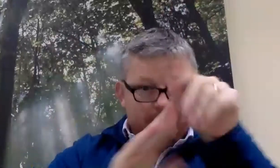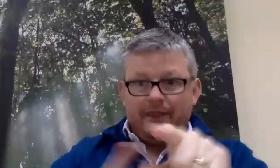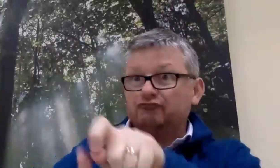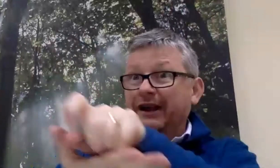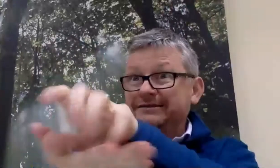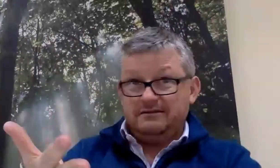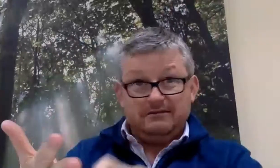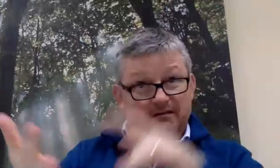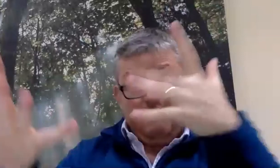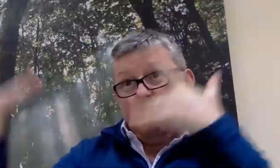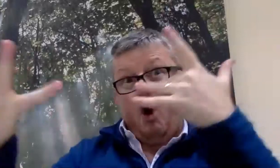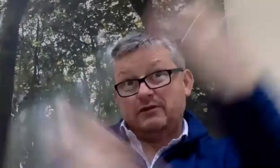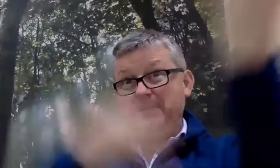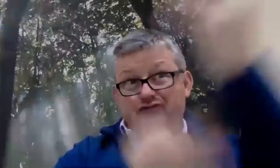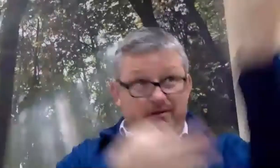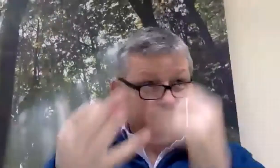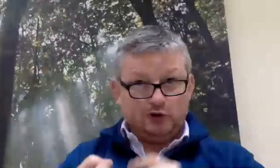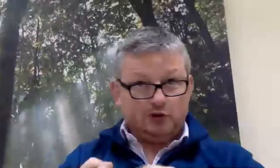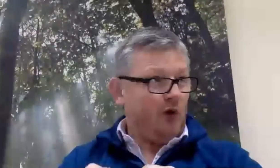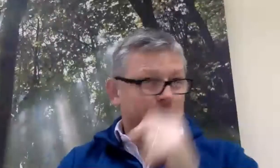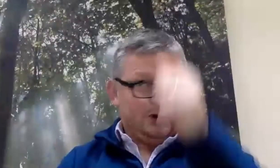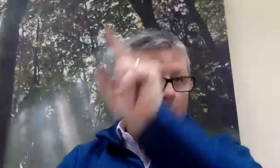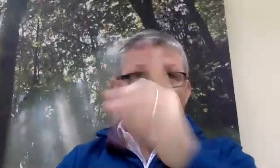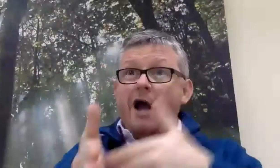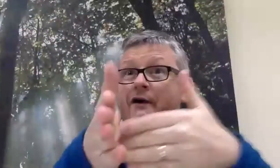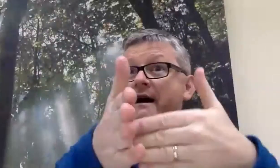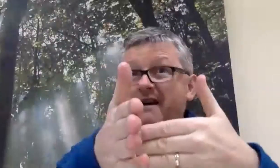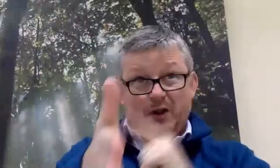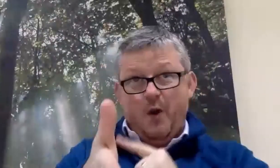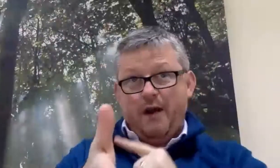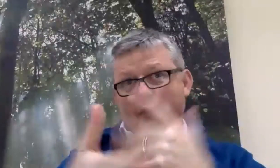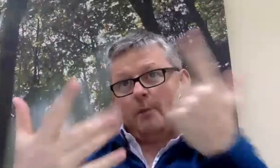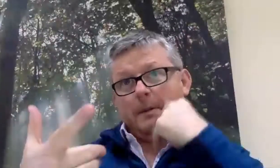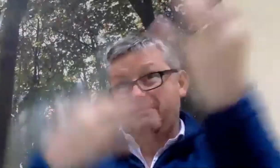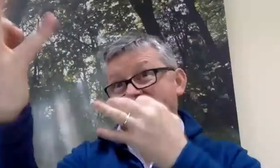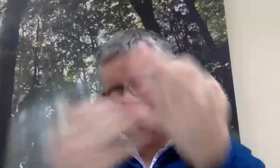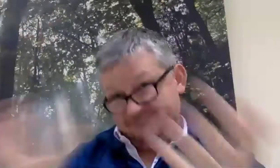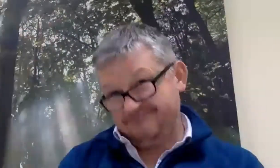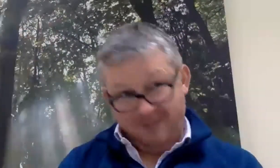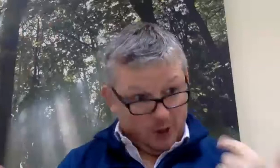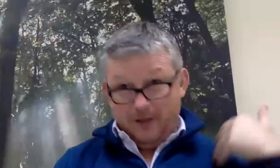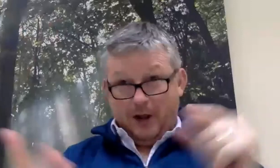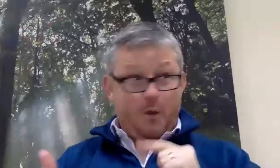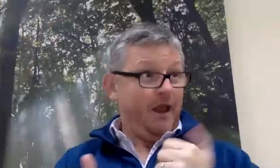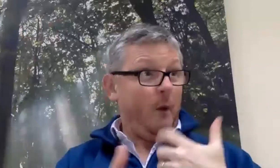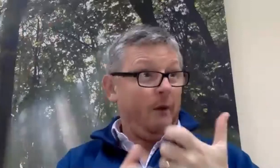creative ways. We make videos, BSL videos, or we make translations. We put those out to the deaf community. And as a consequence, we've had a lot more